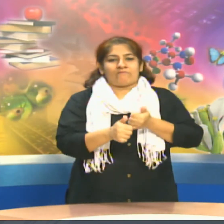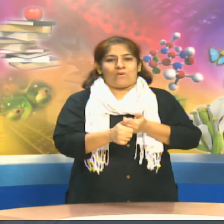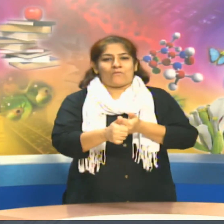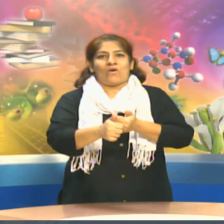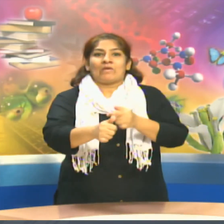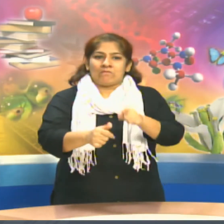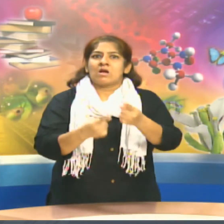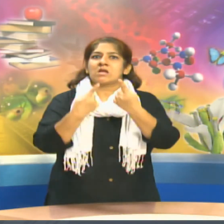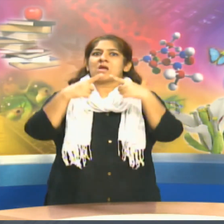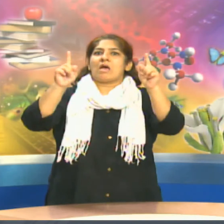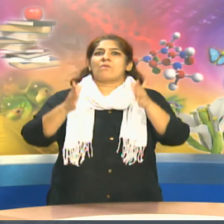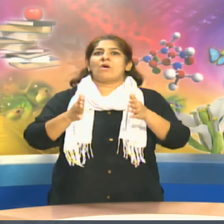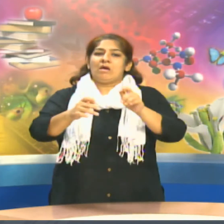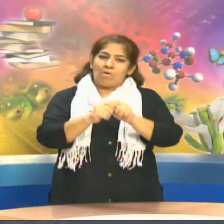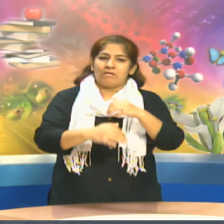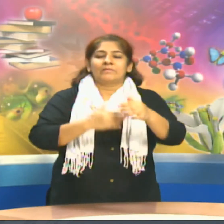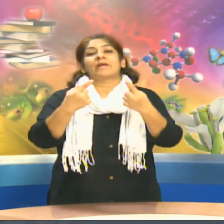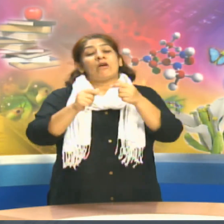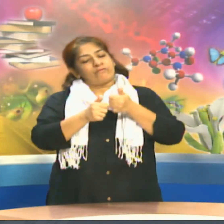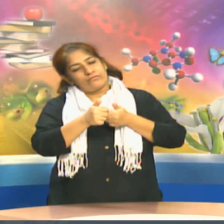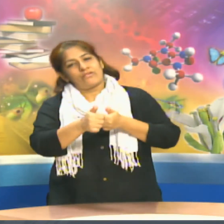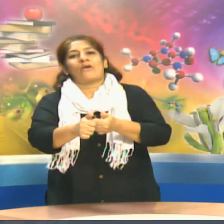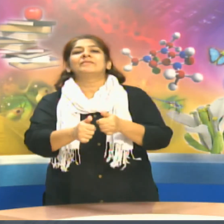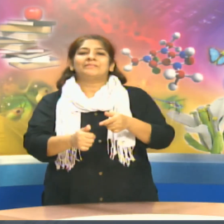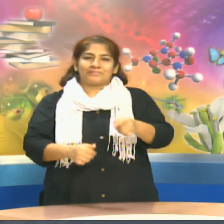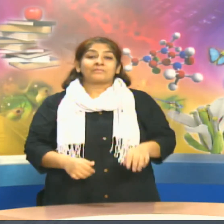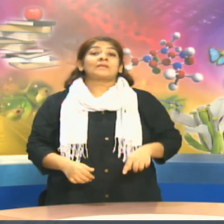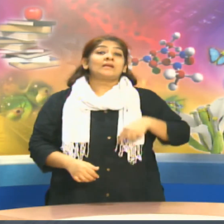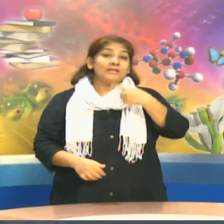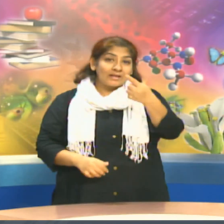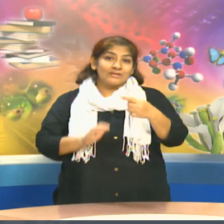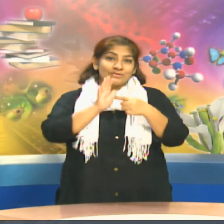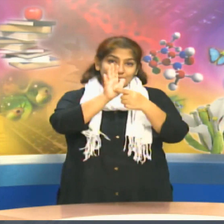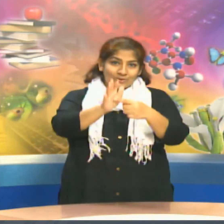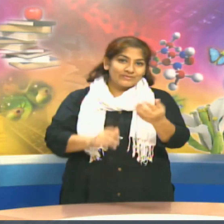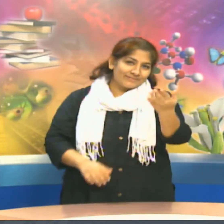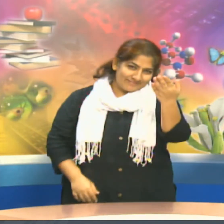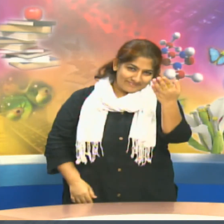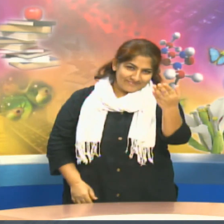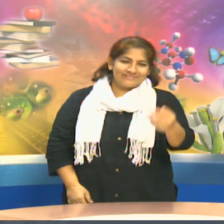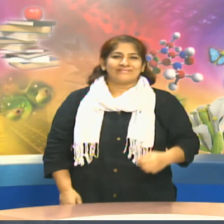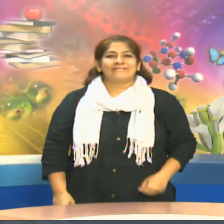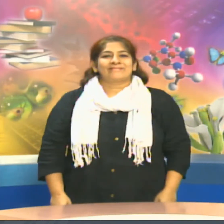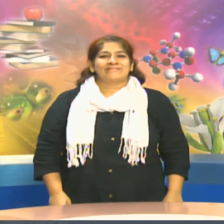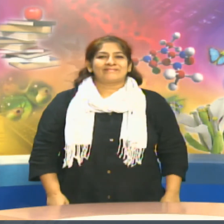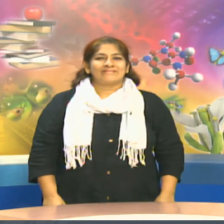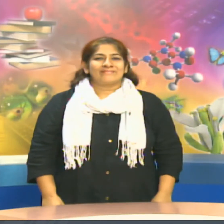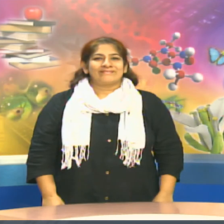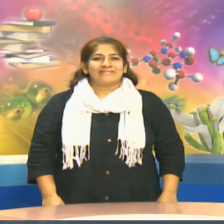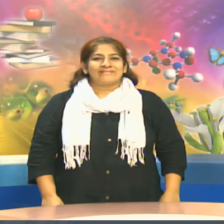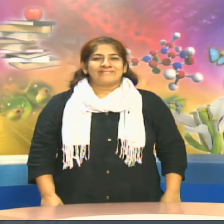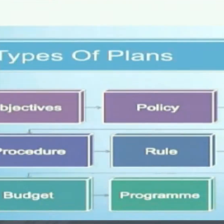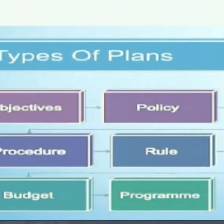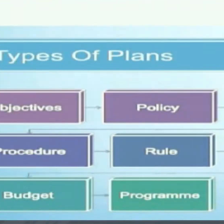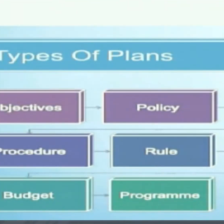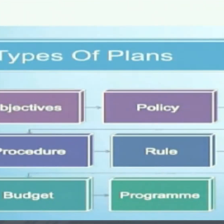any work we do, it should follow a proper sequence. So, now let us have a look at